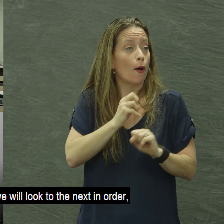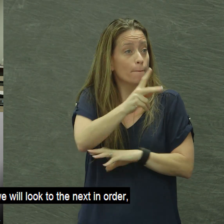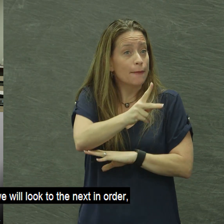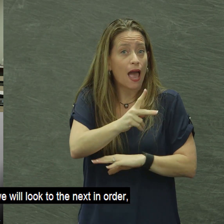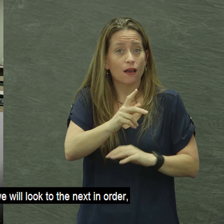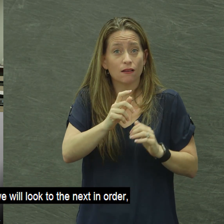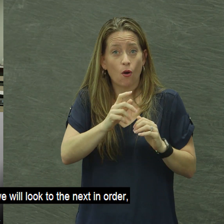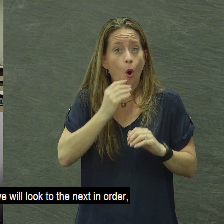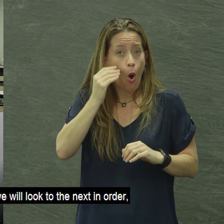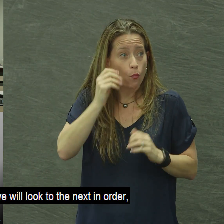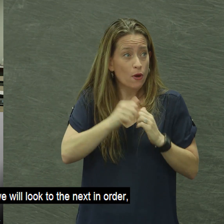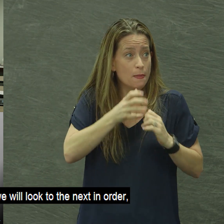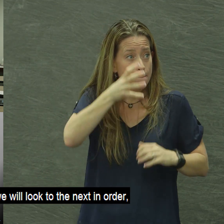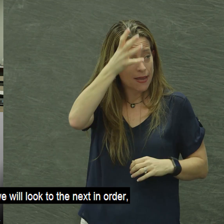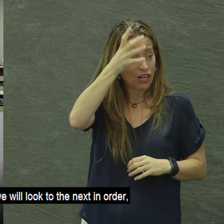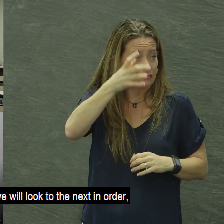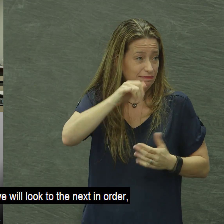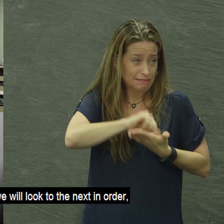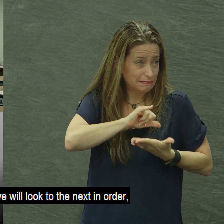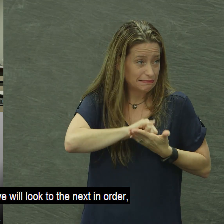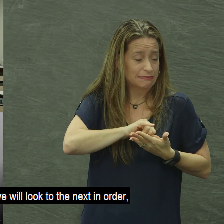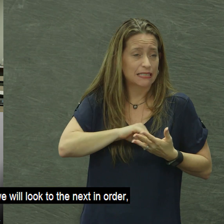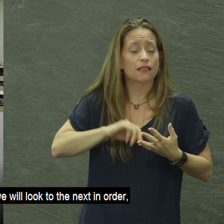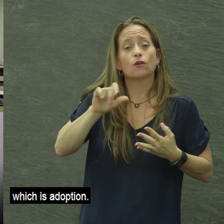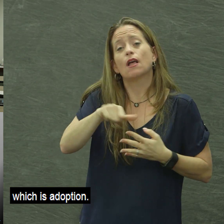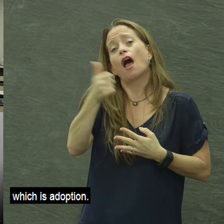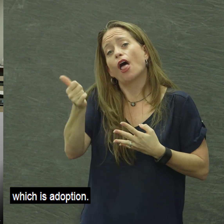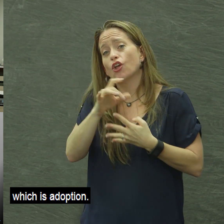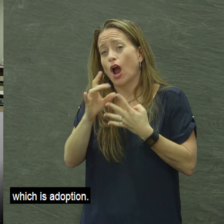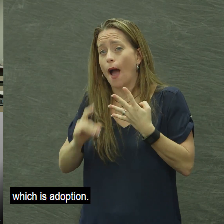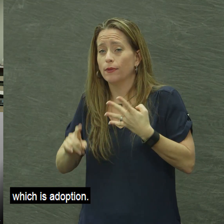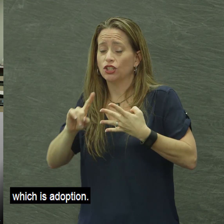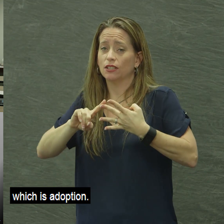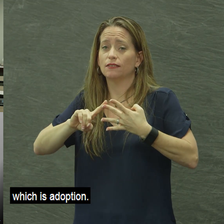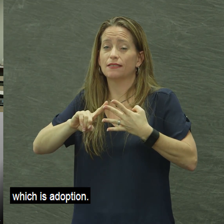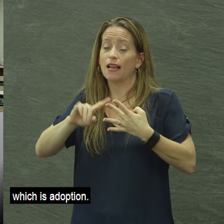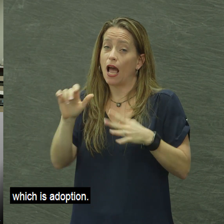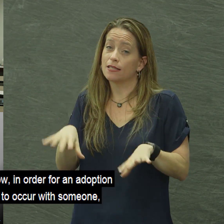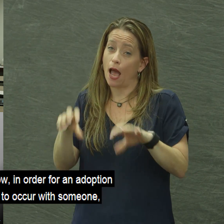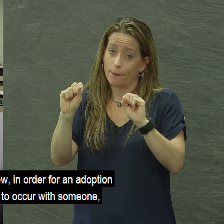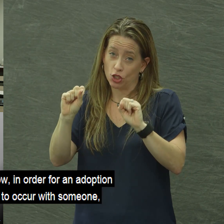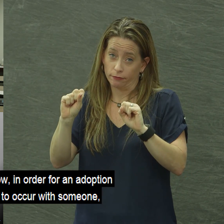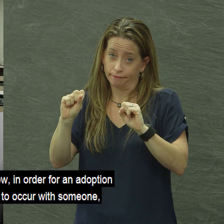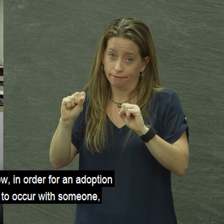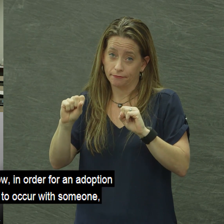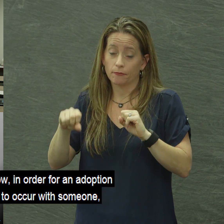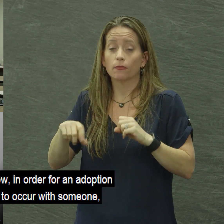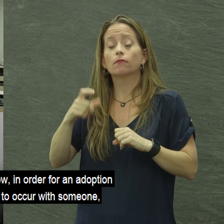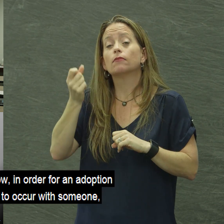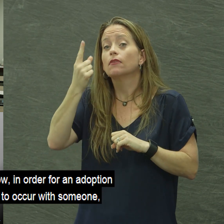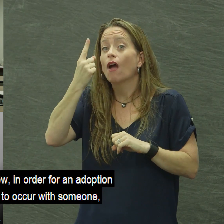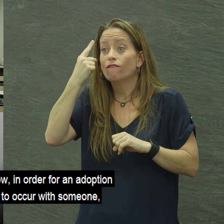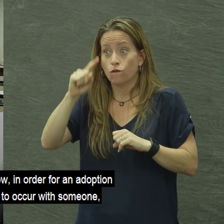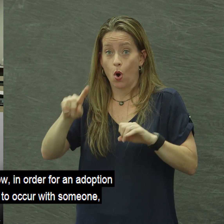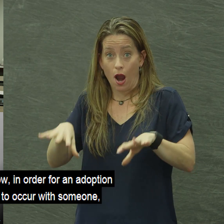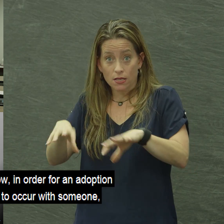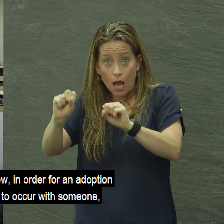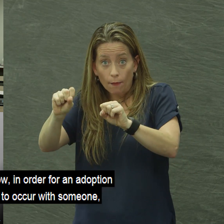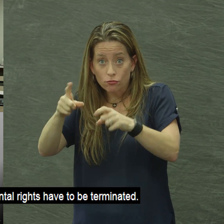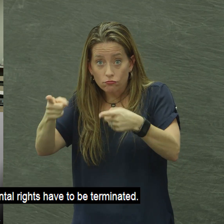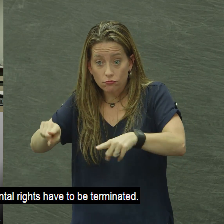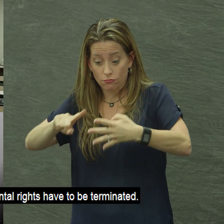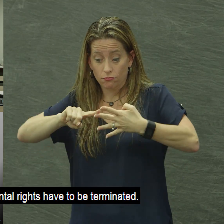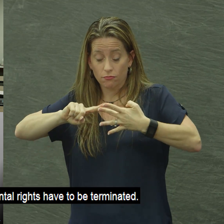we will look to the next in order, which is adoption. Now, in order for an adoption to occur